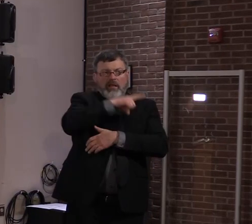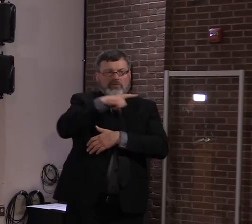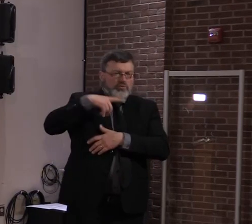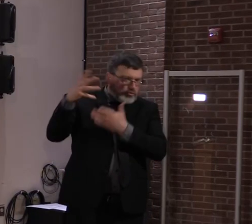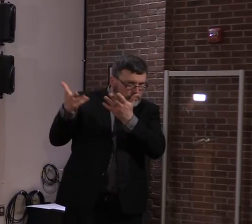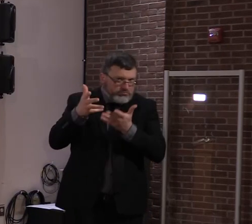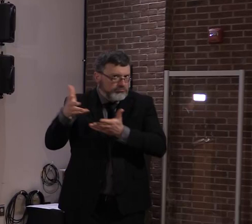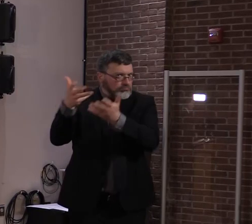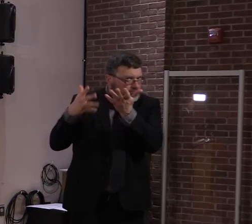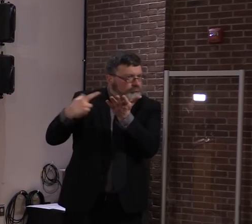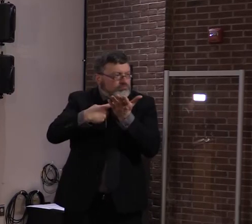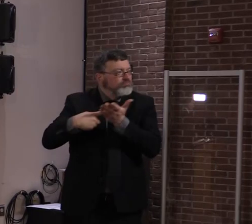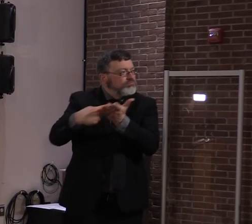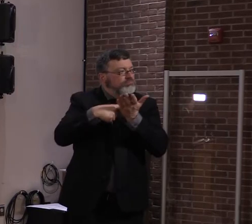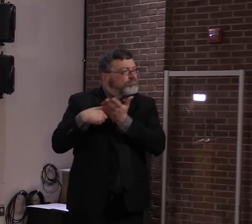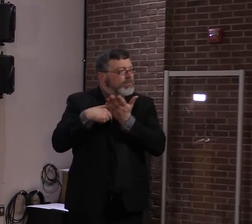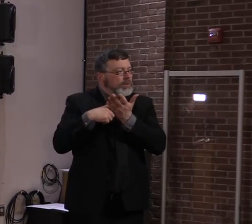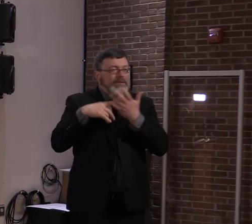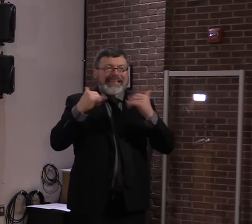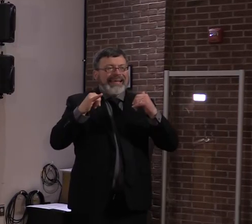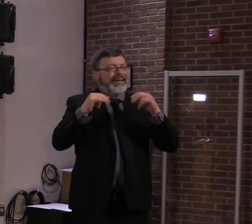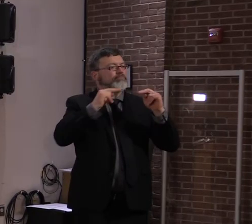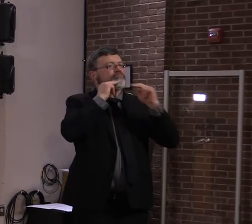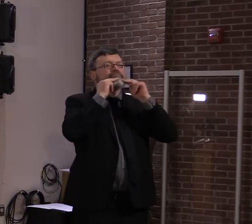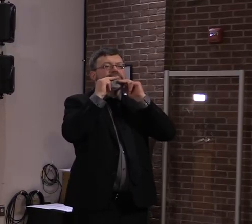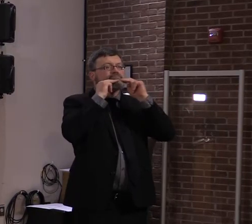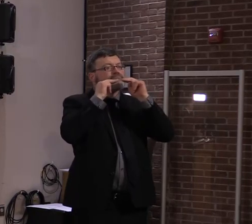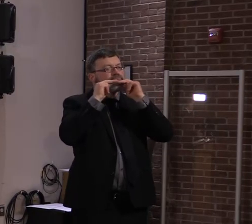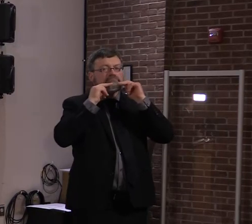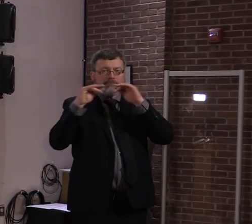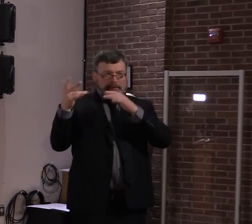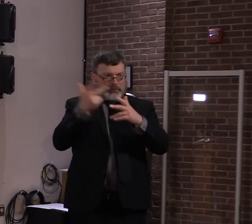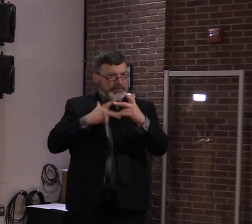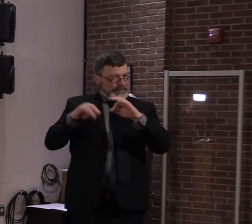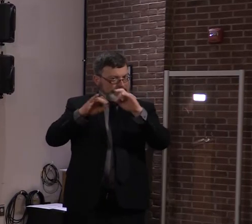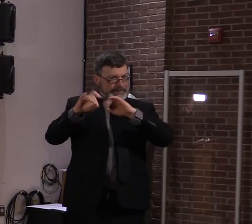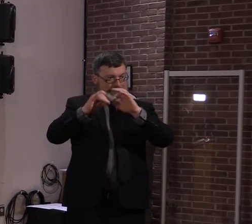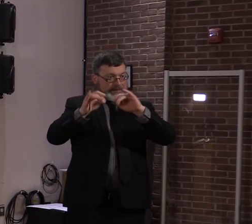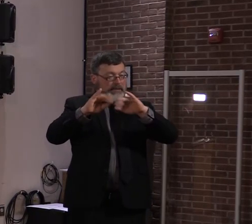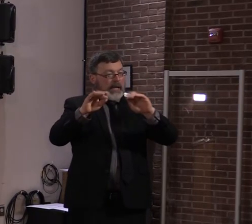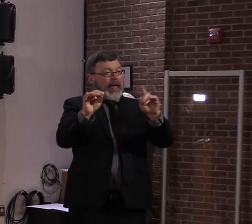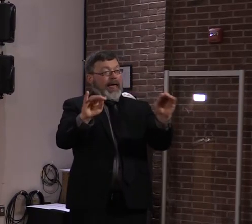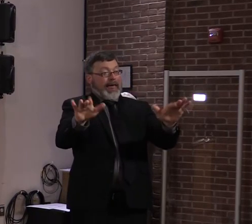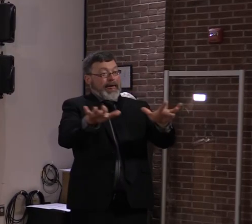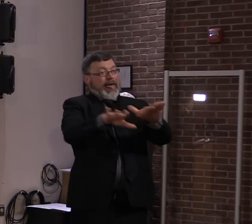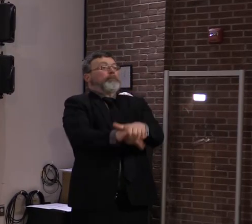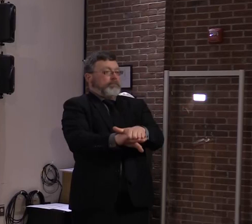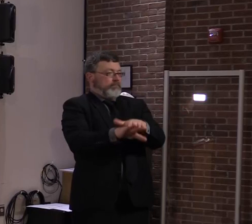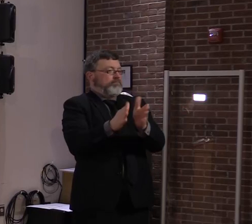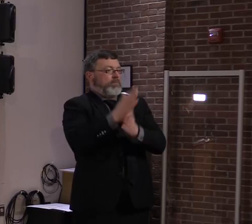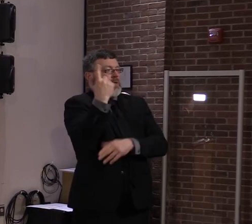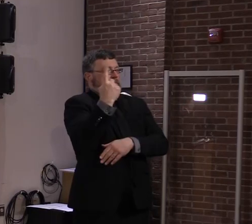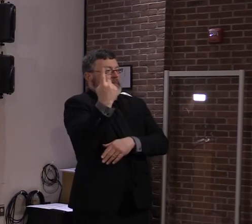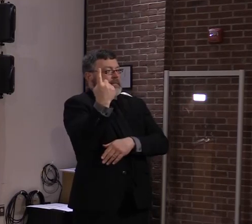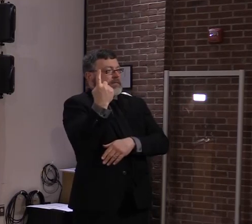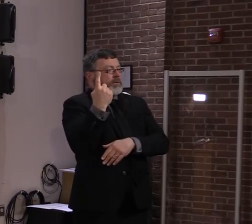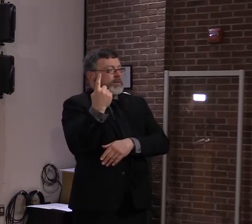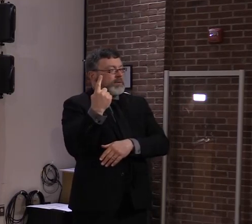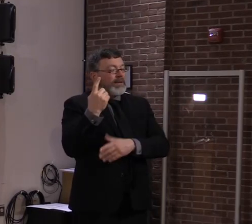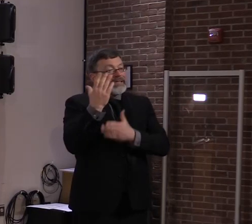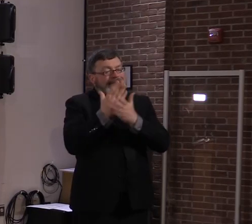go, but again, some good provisions in there, but many that I have concerns